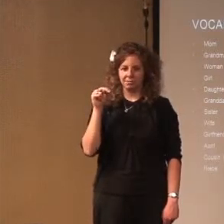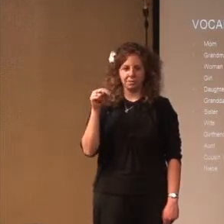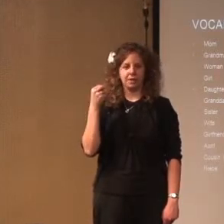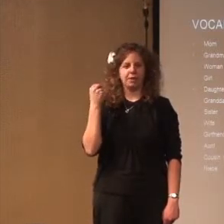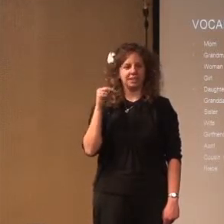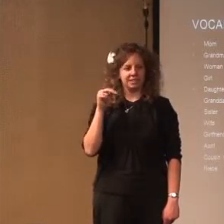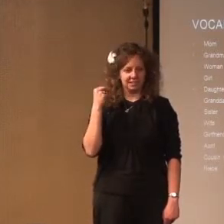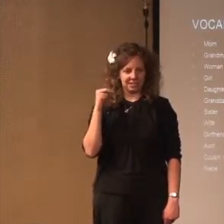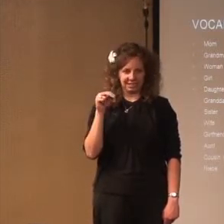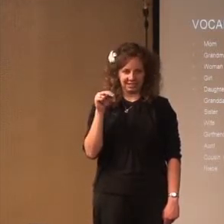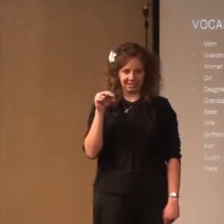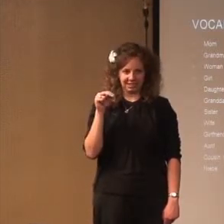movement that way.